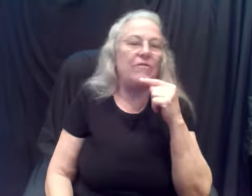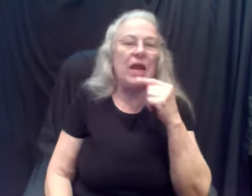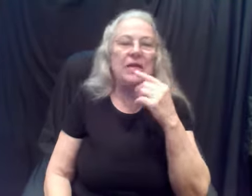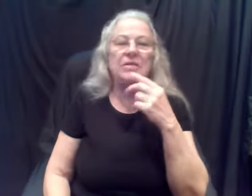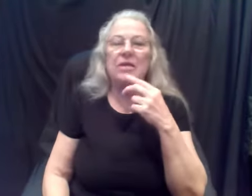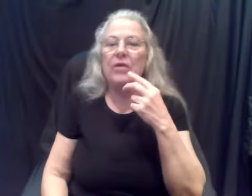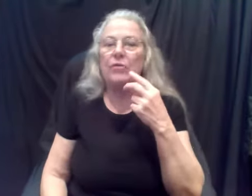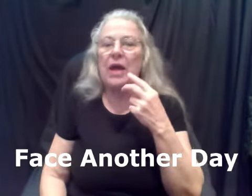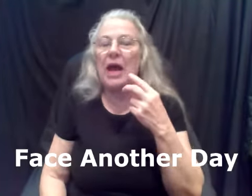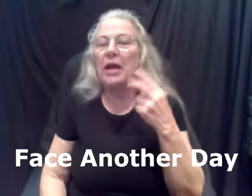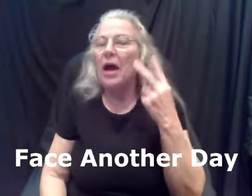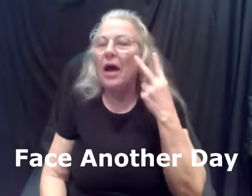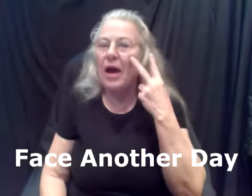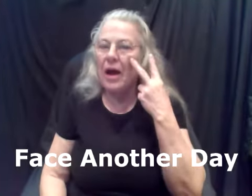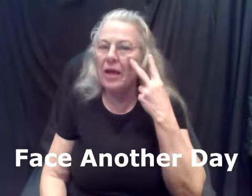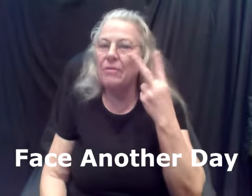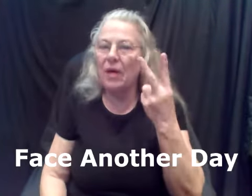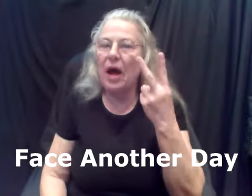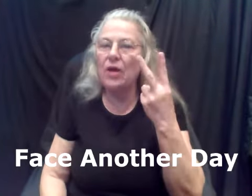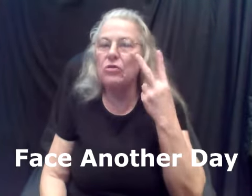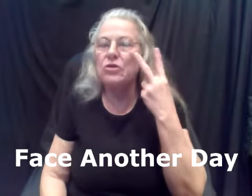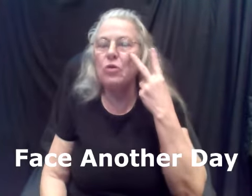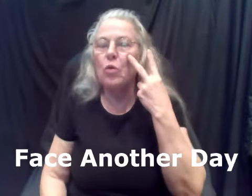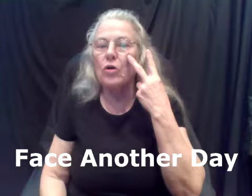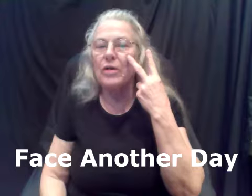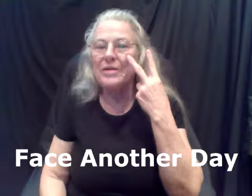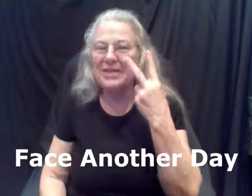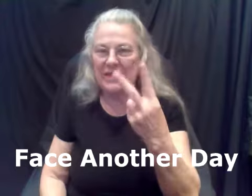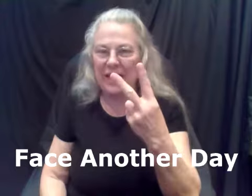Face another day. I use the word see.